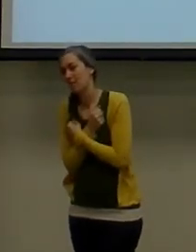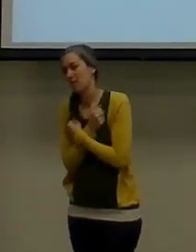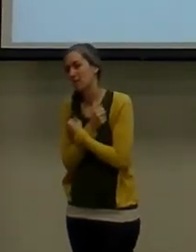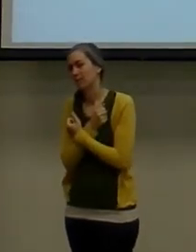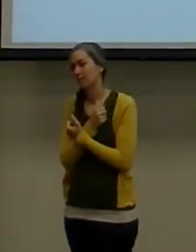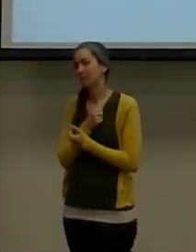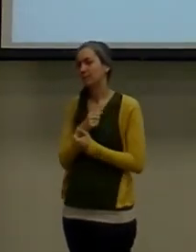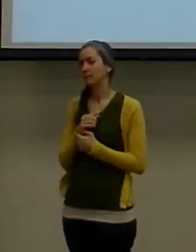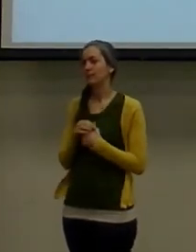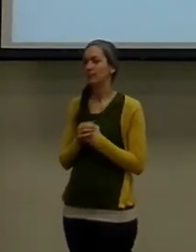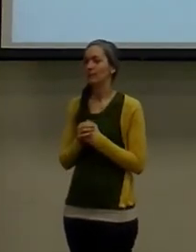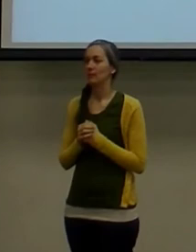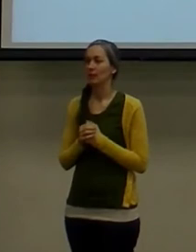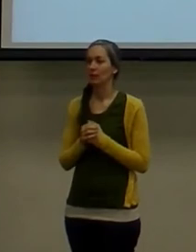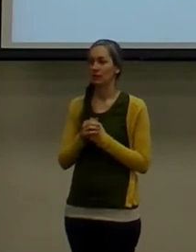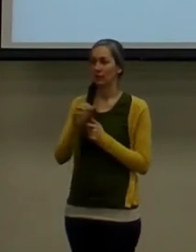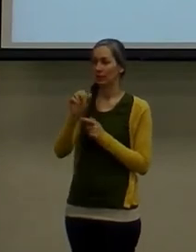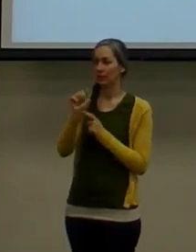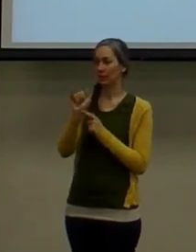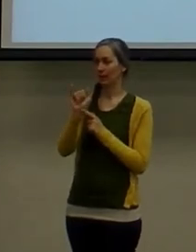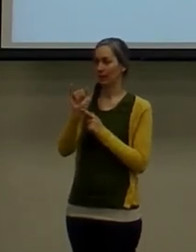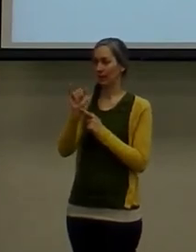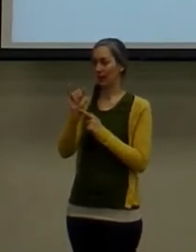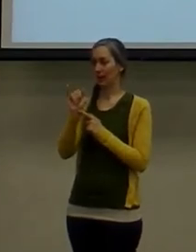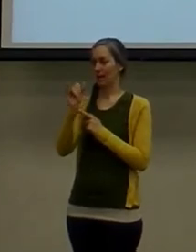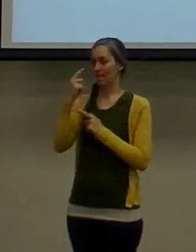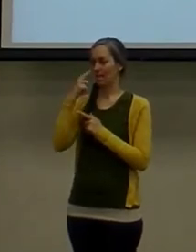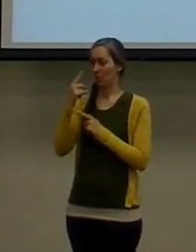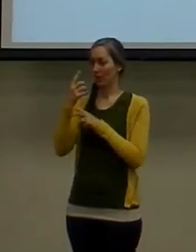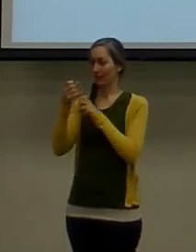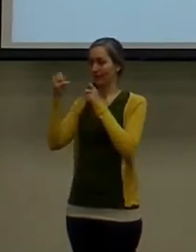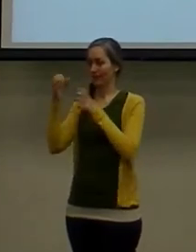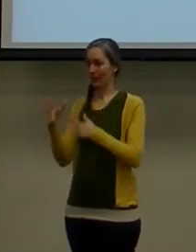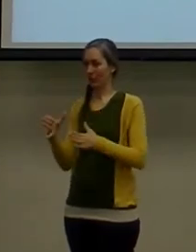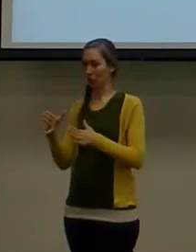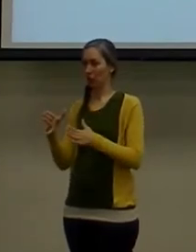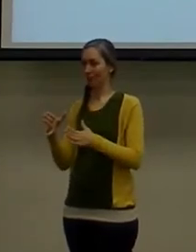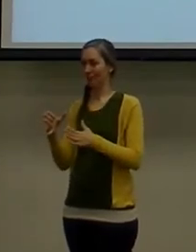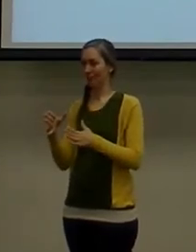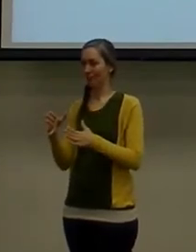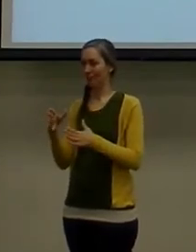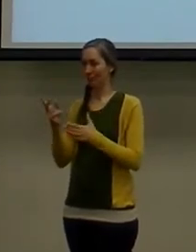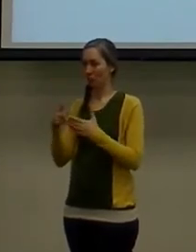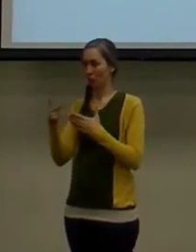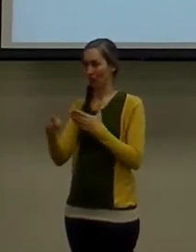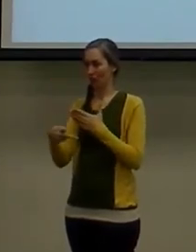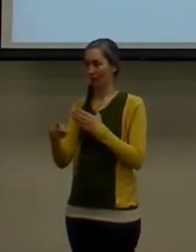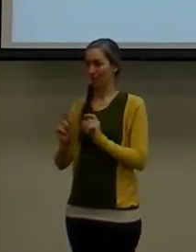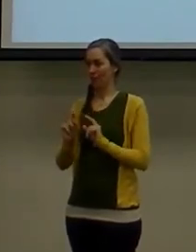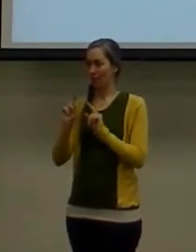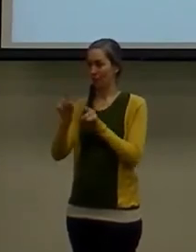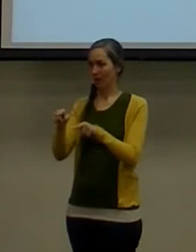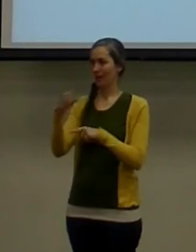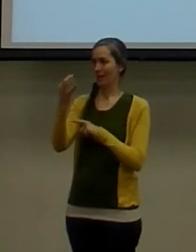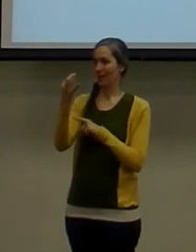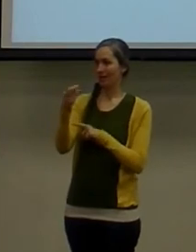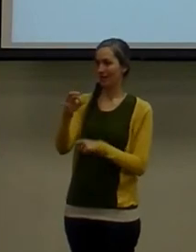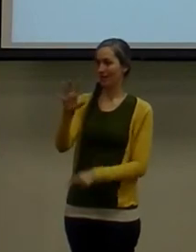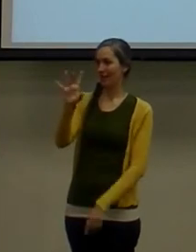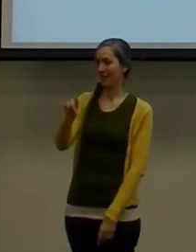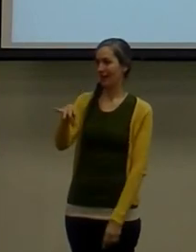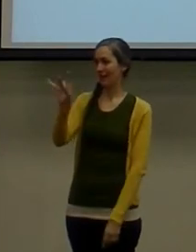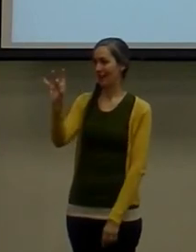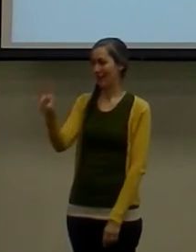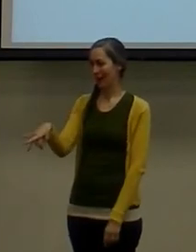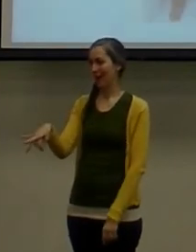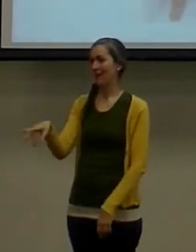Thai for the Savior, like Randy said. We went back to Thailand in 1988. All this work